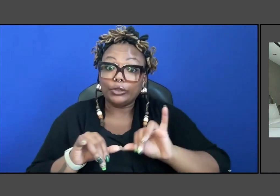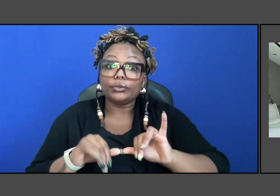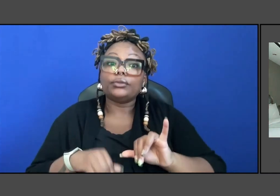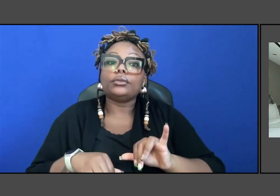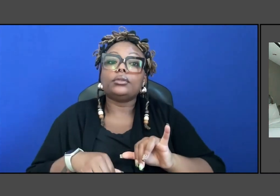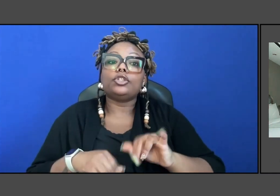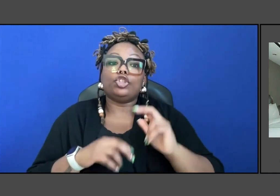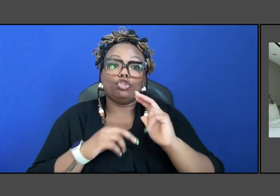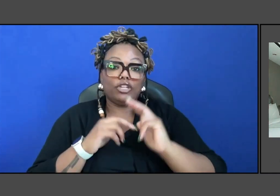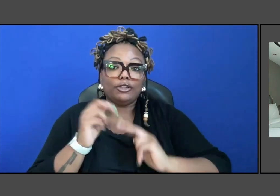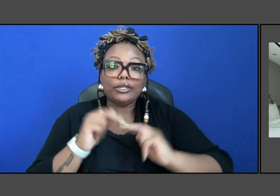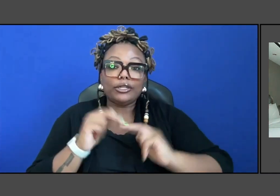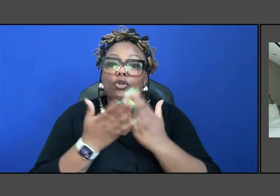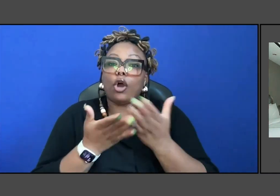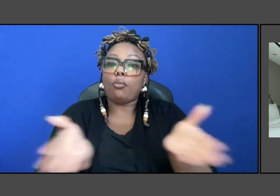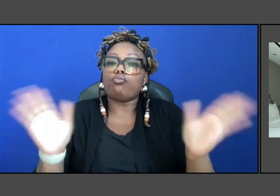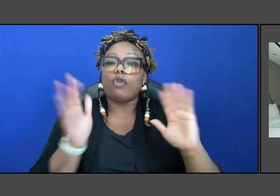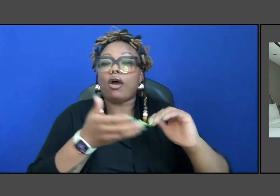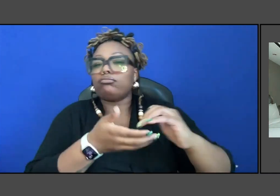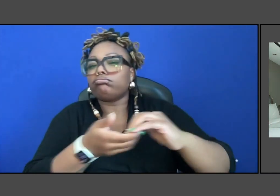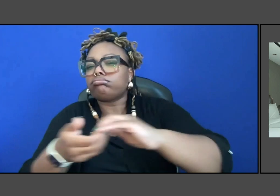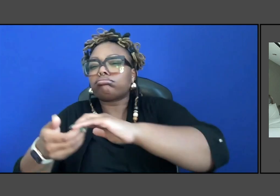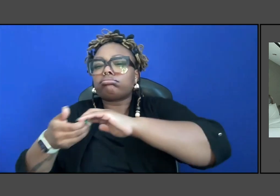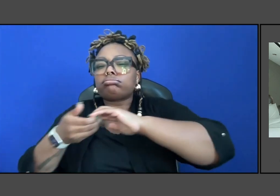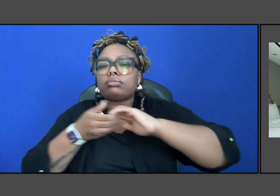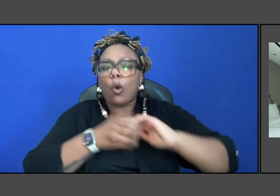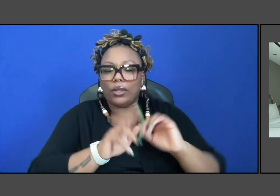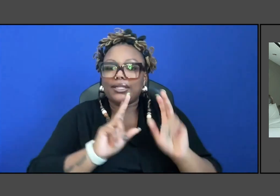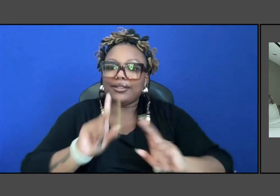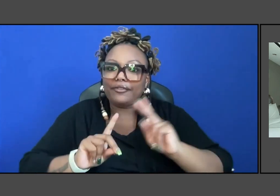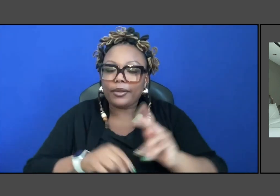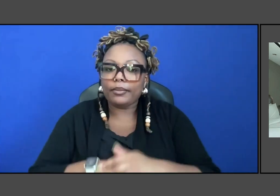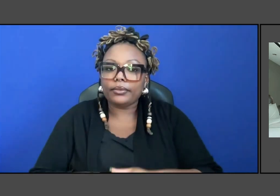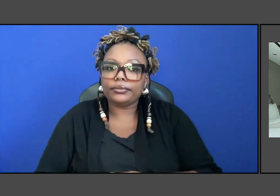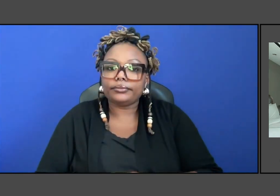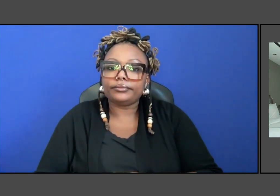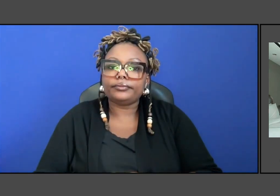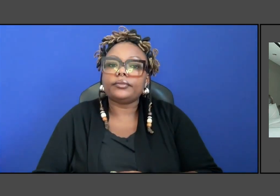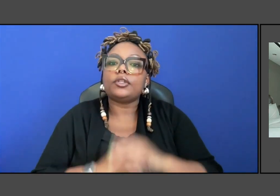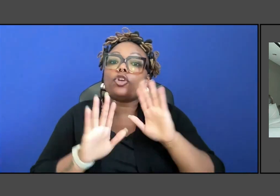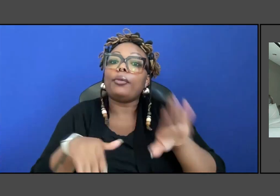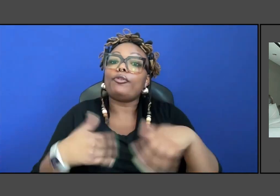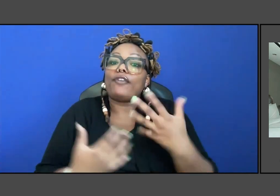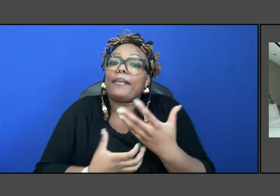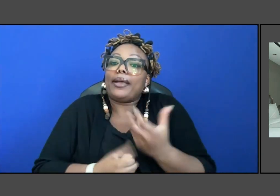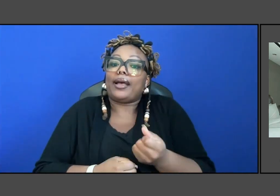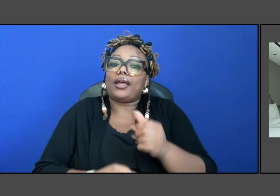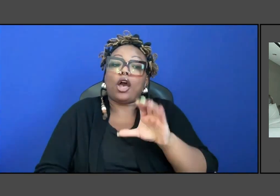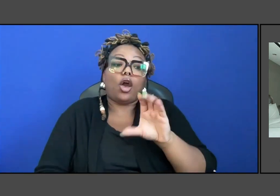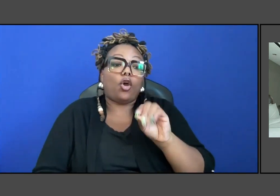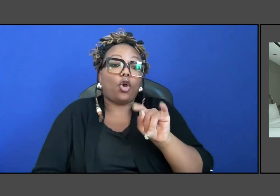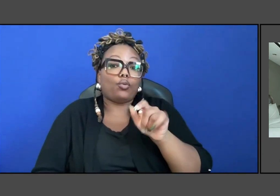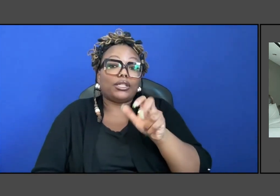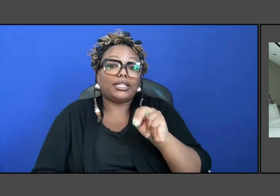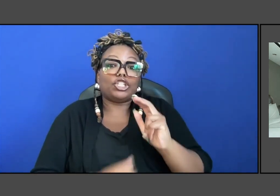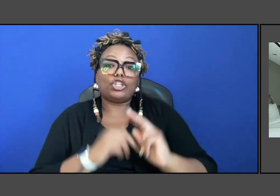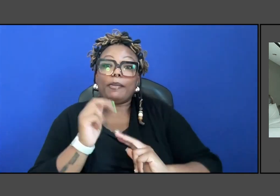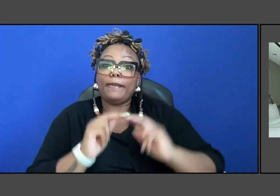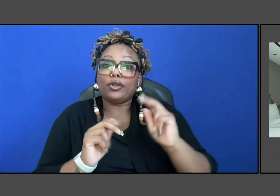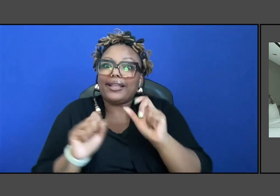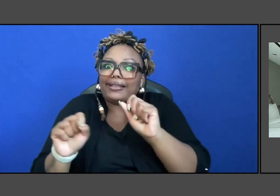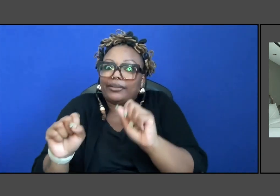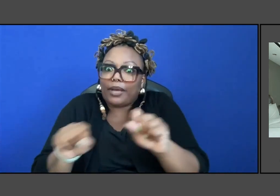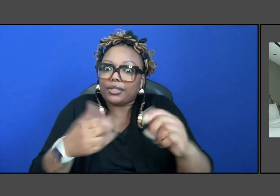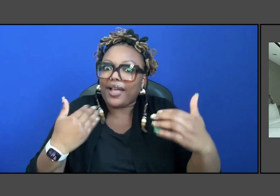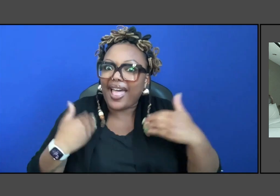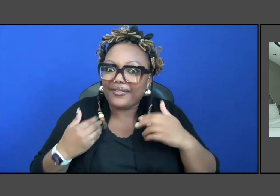broad coalition of people. And so, it gave me confidence that that coalition building was possible, that